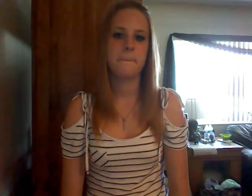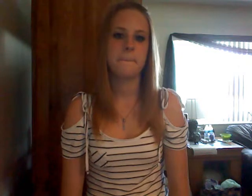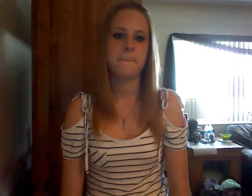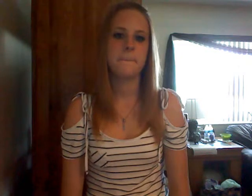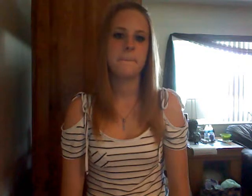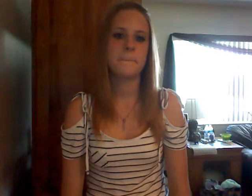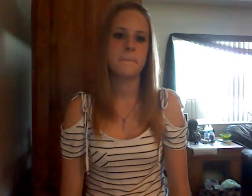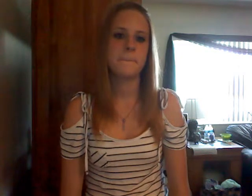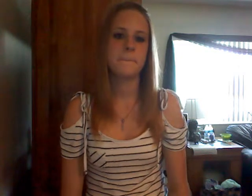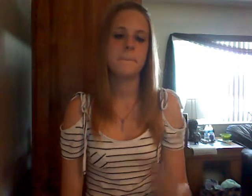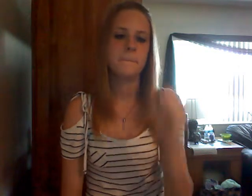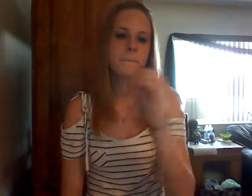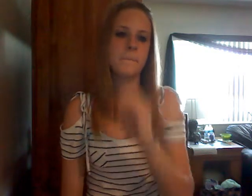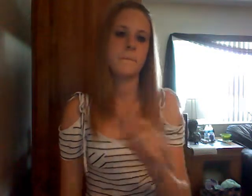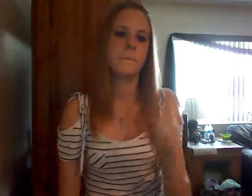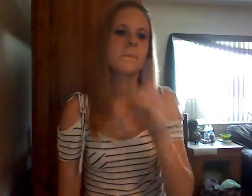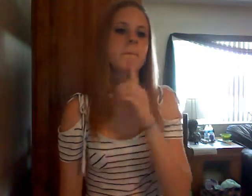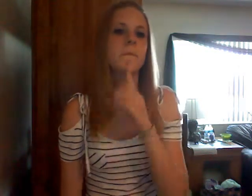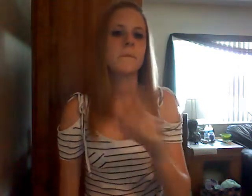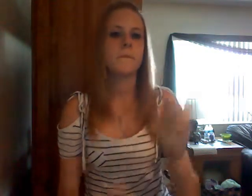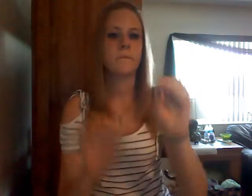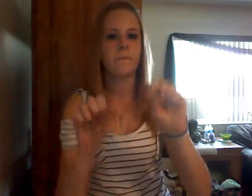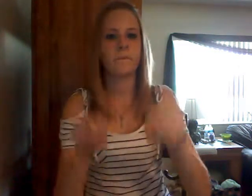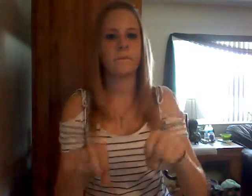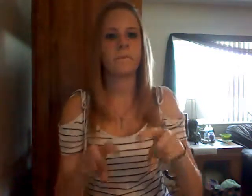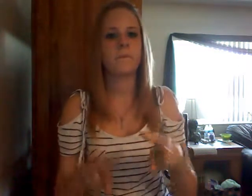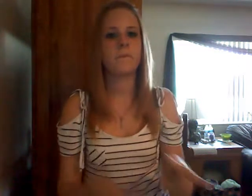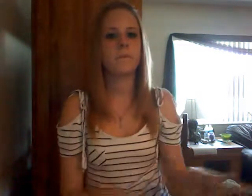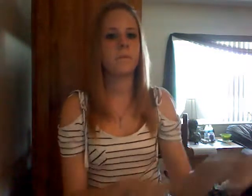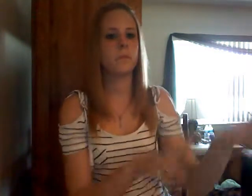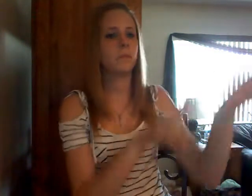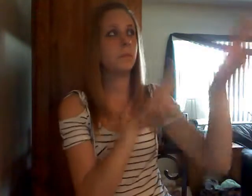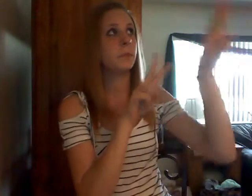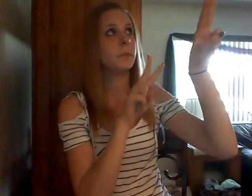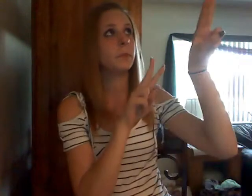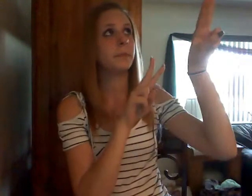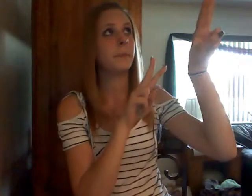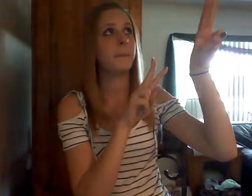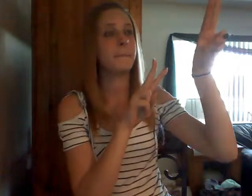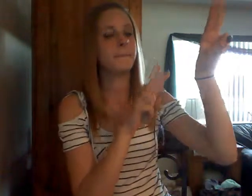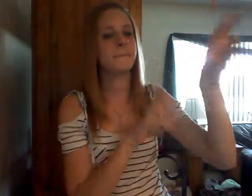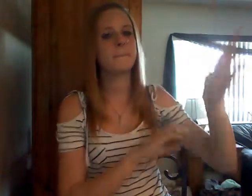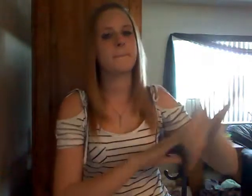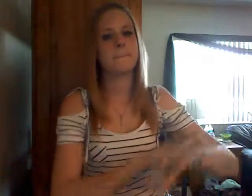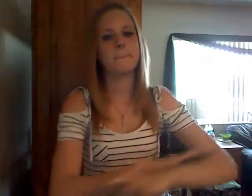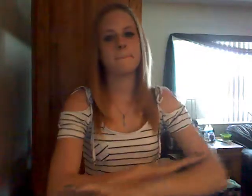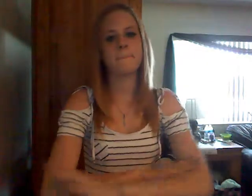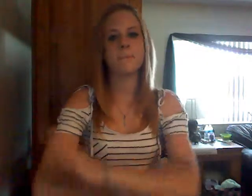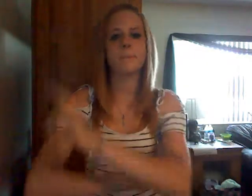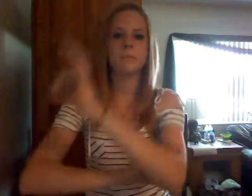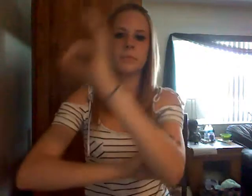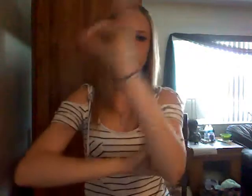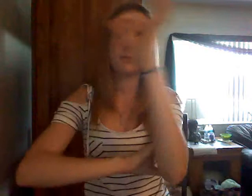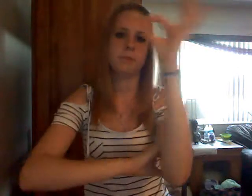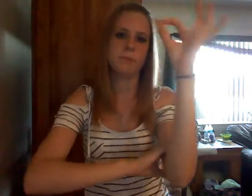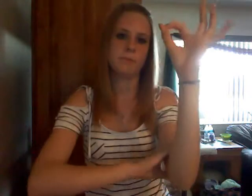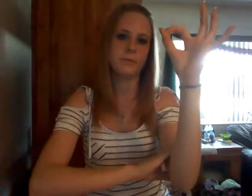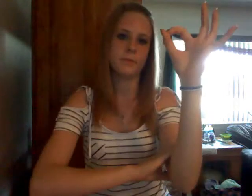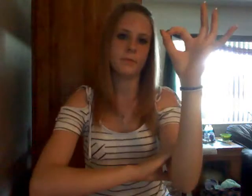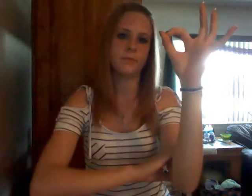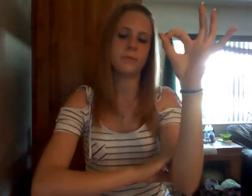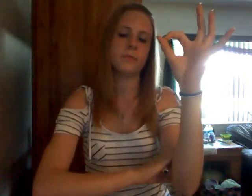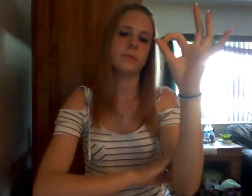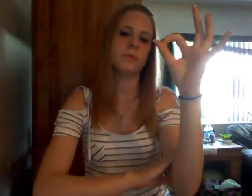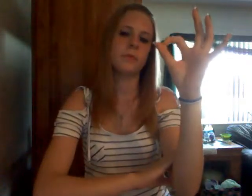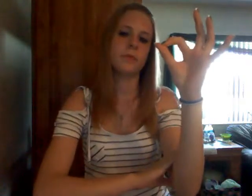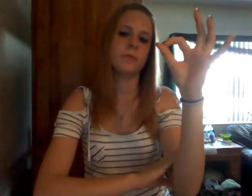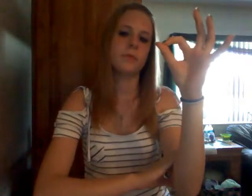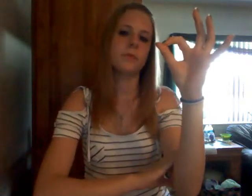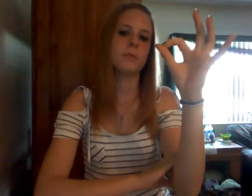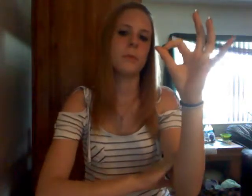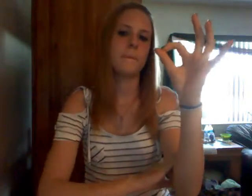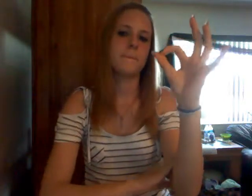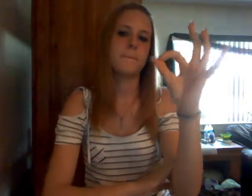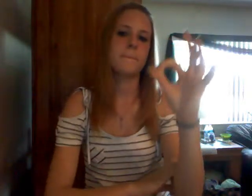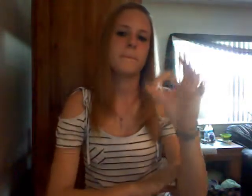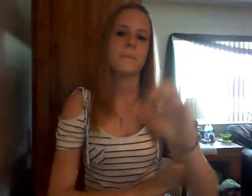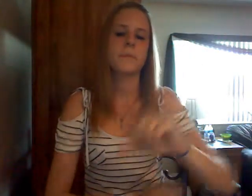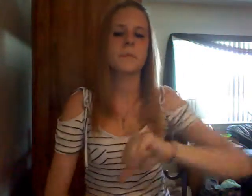Oh, say can't you see, by the dawn's early light,